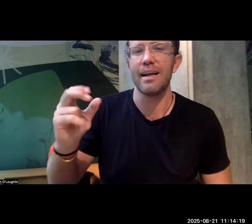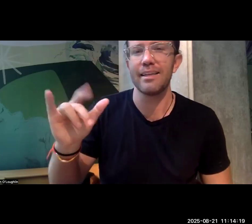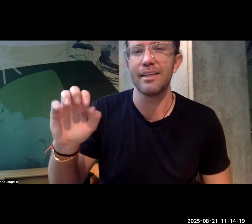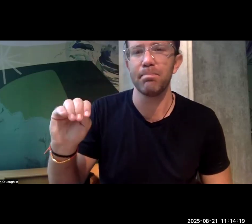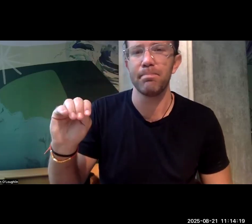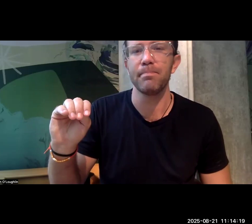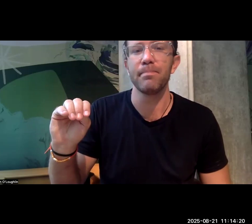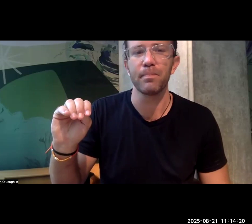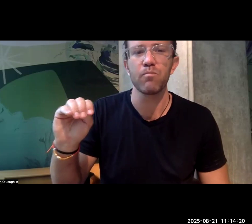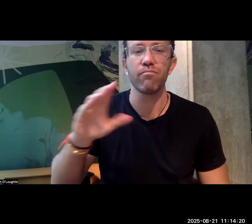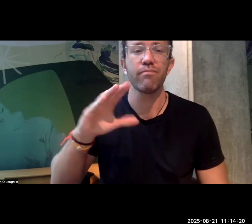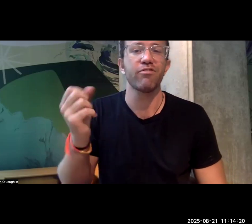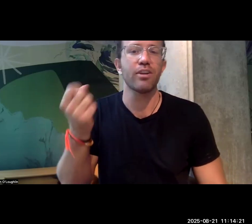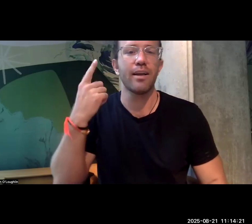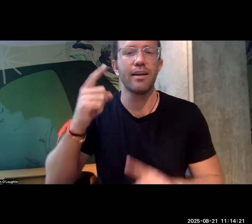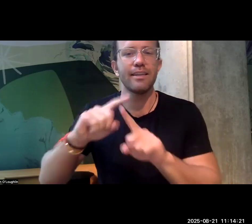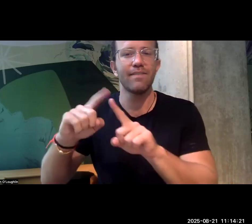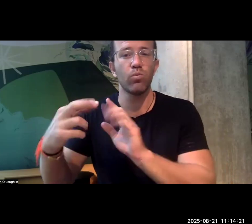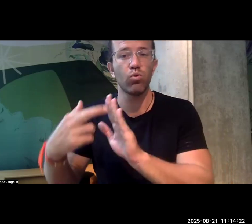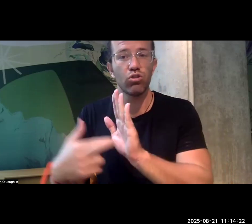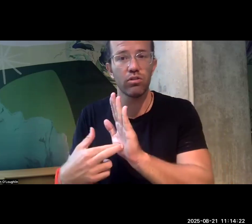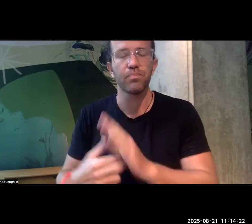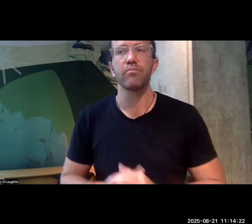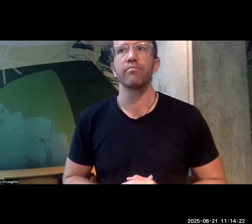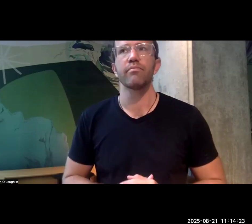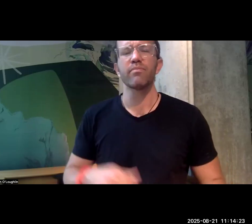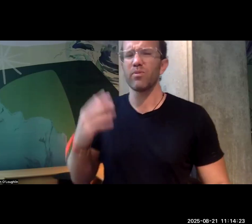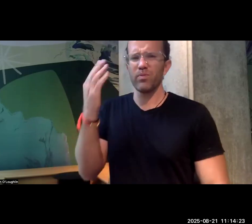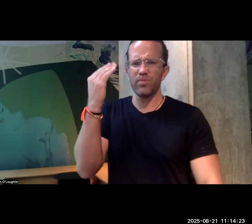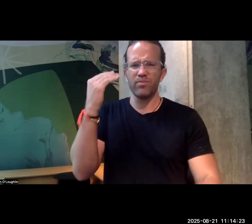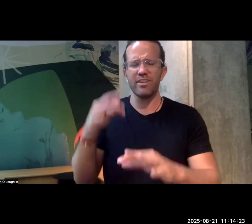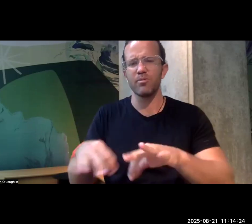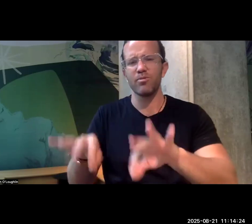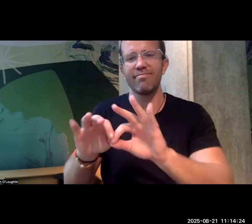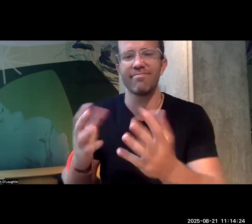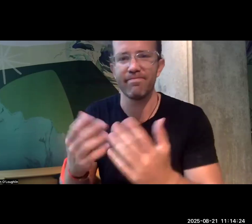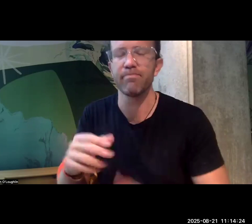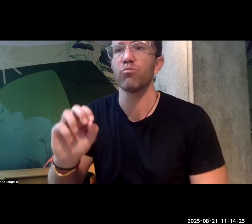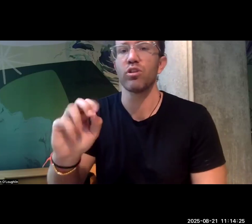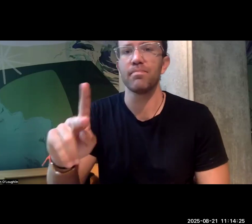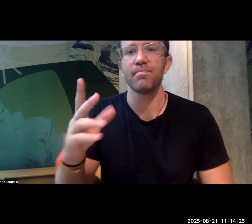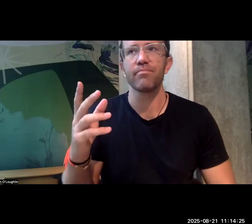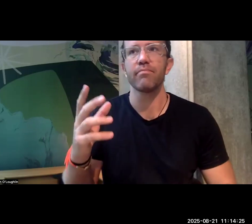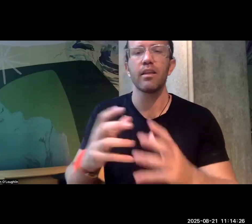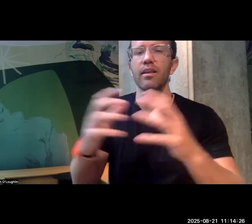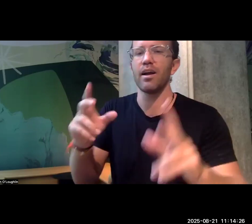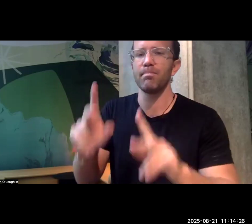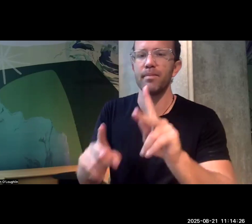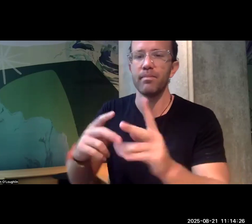fingerspelling and how to understand the mechanisms of fingerspelling and the different rules behind